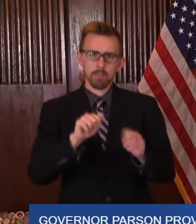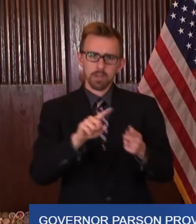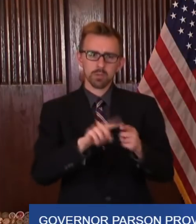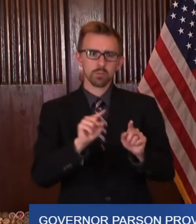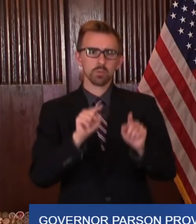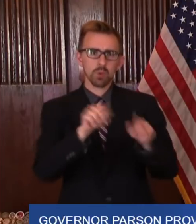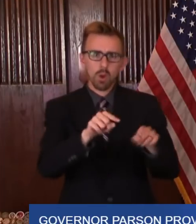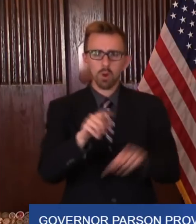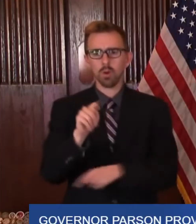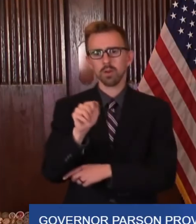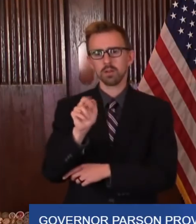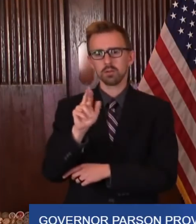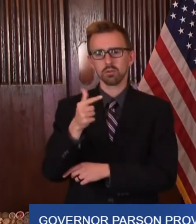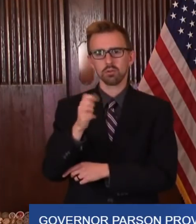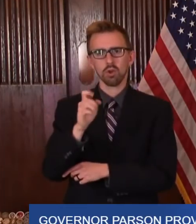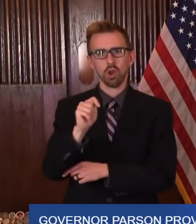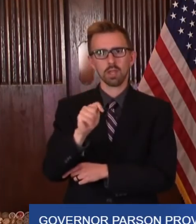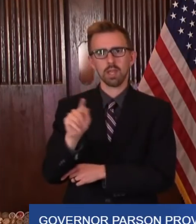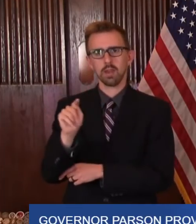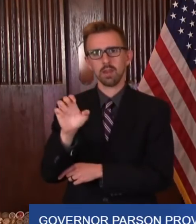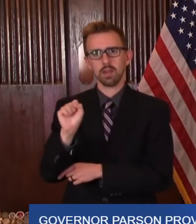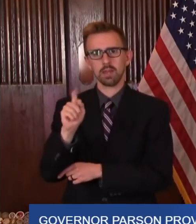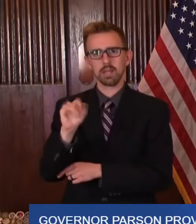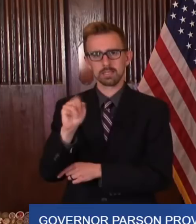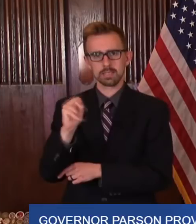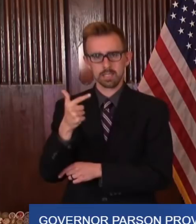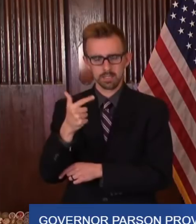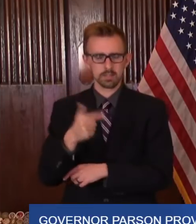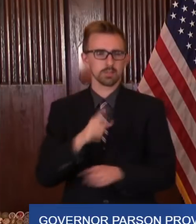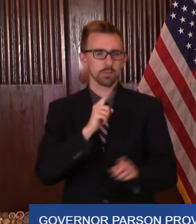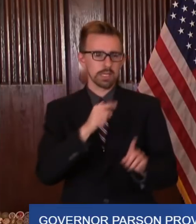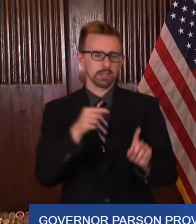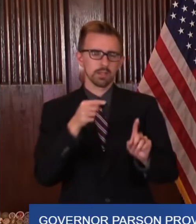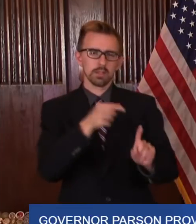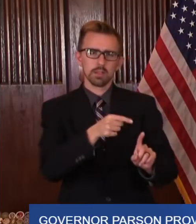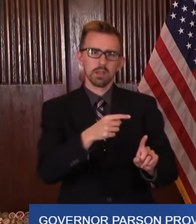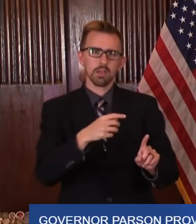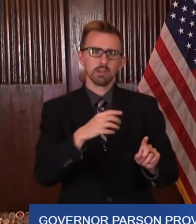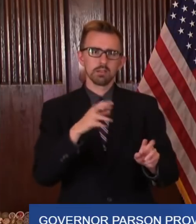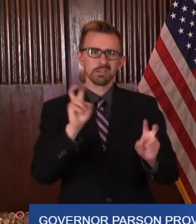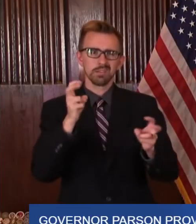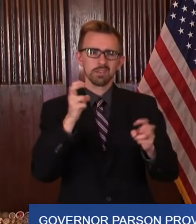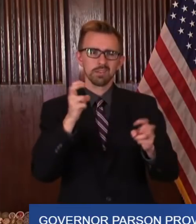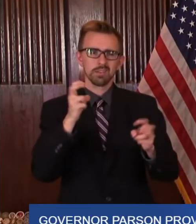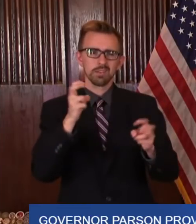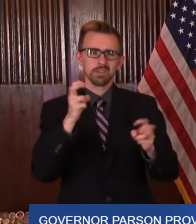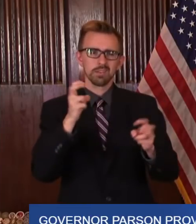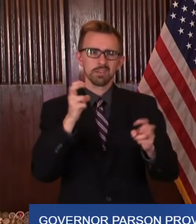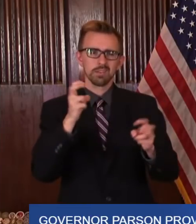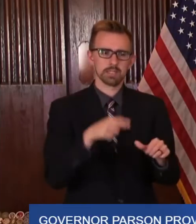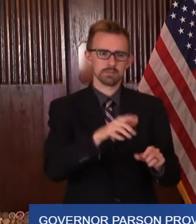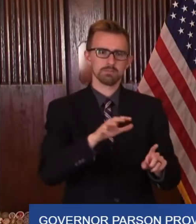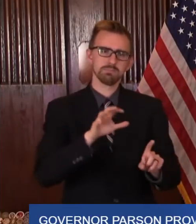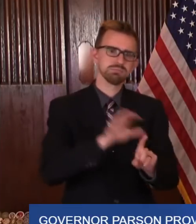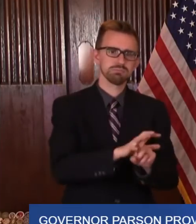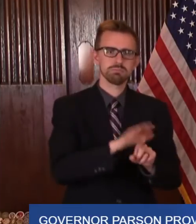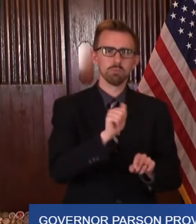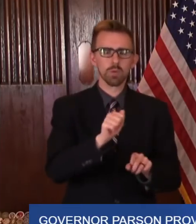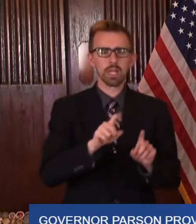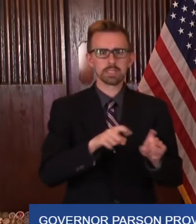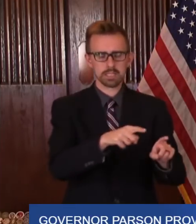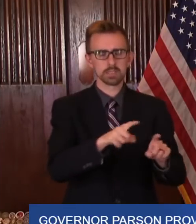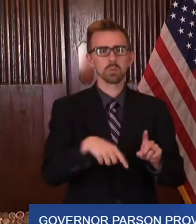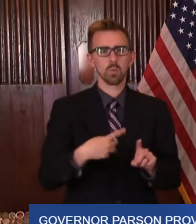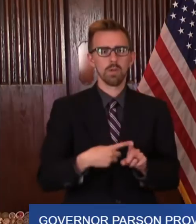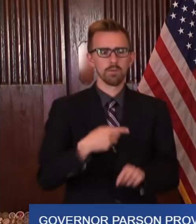what I want to call target testing, or basically for these hot spots around the state that we can go in and test. That's exactly what we did.